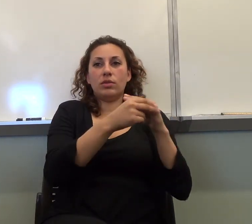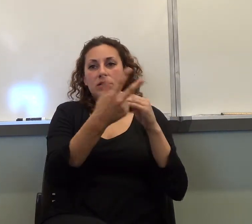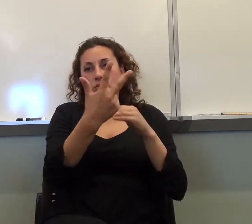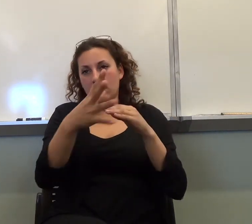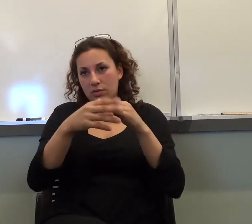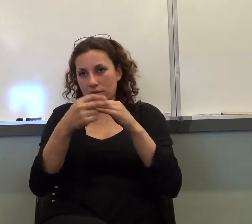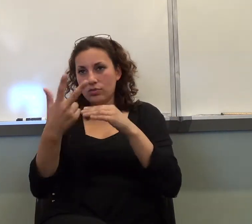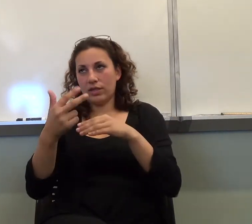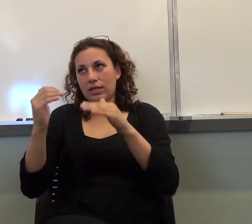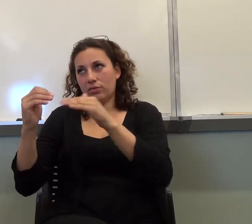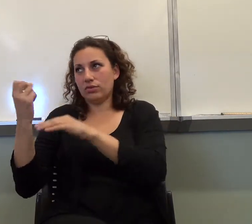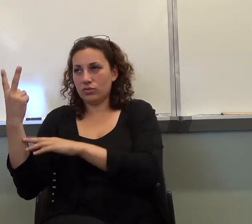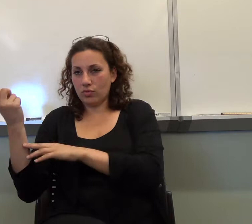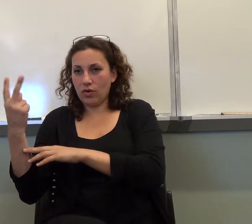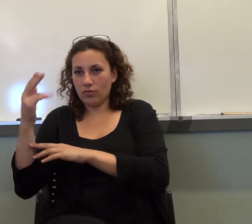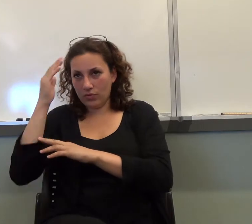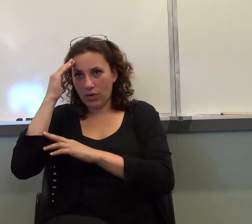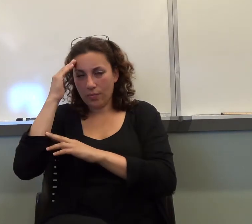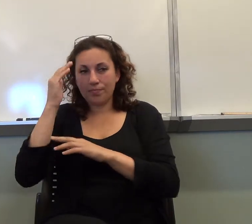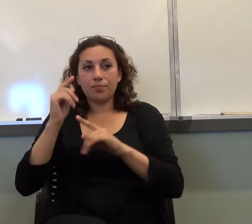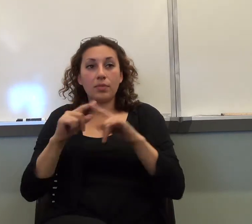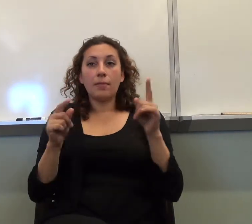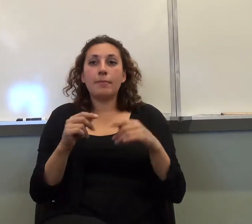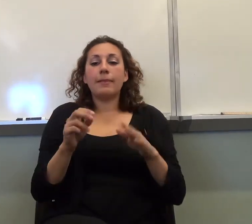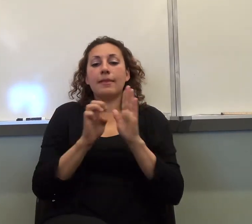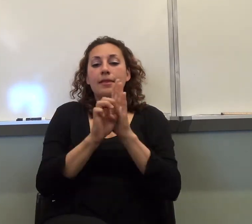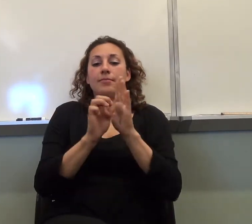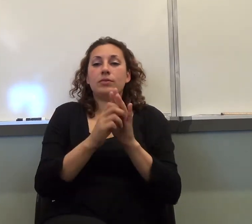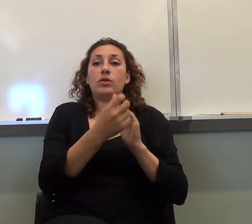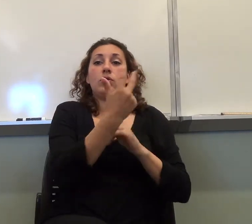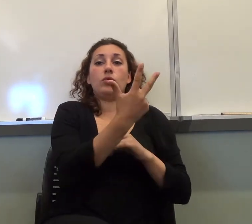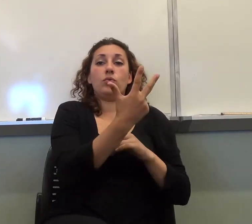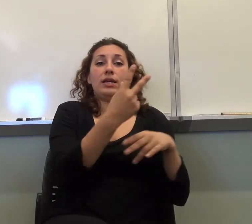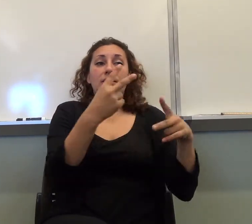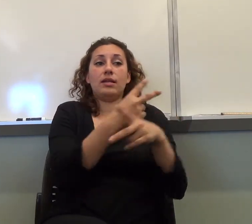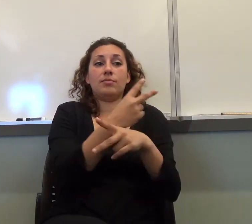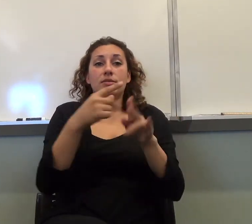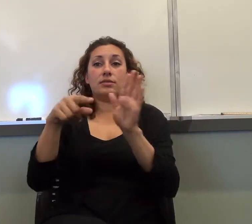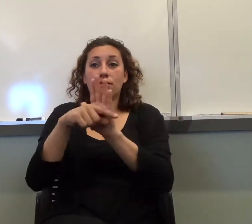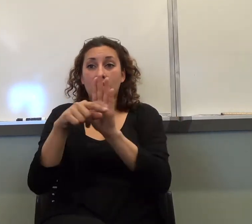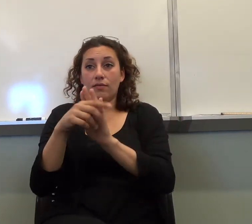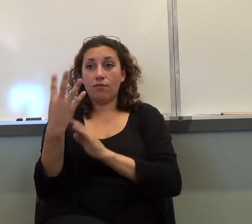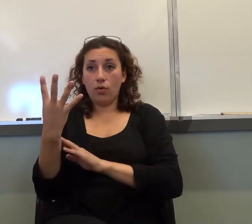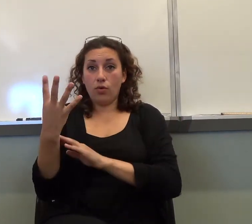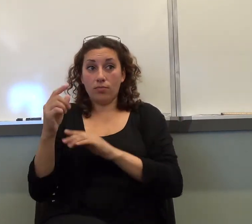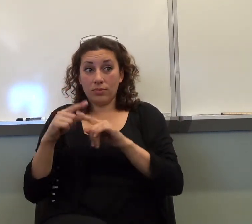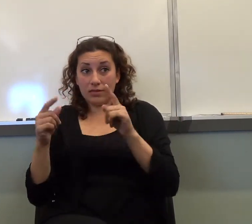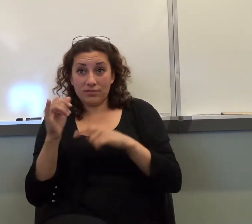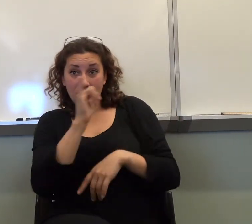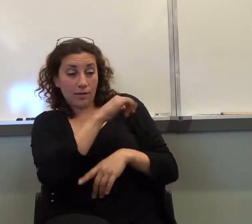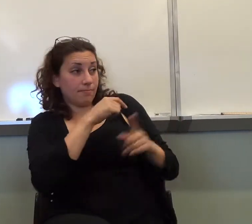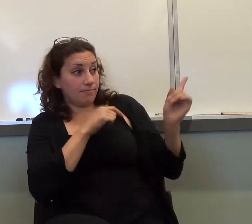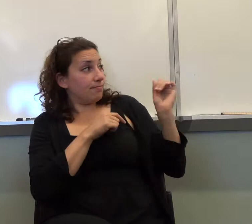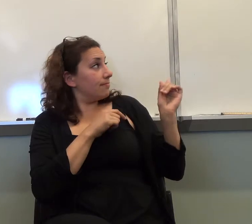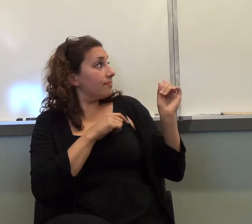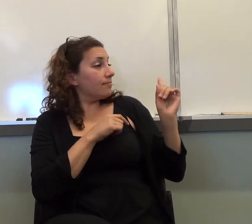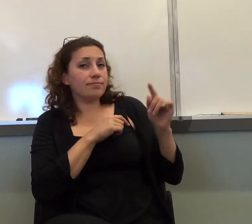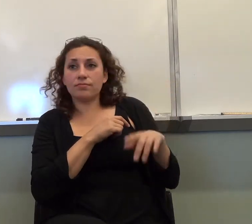Okay, let's take 3 times a minus 4. Well, according to what we've just done, that had better be a